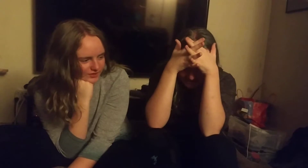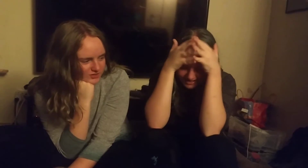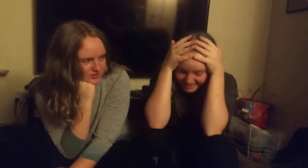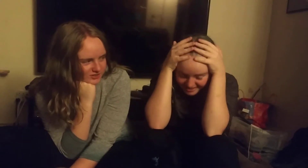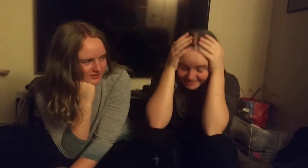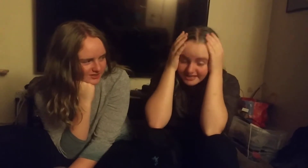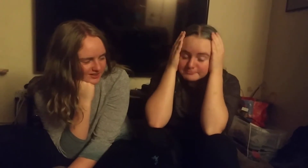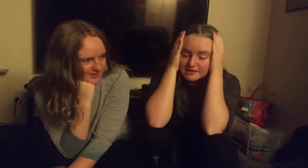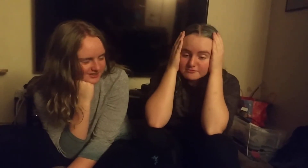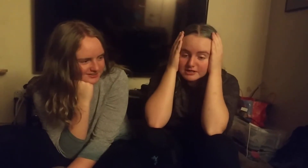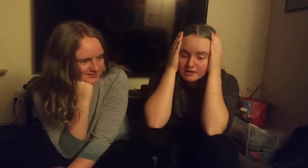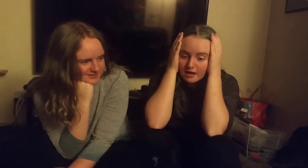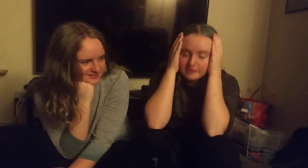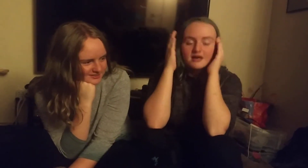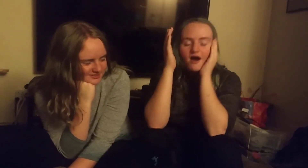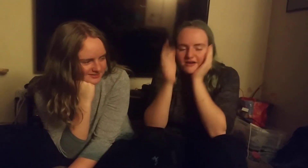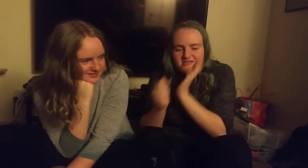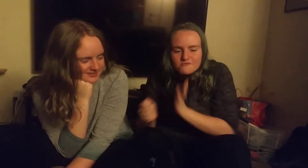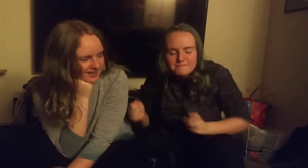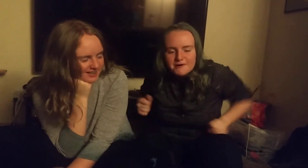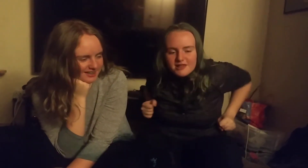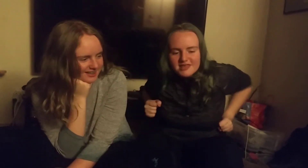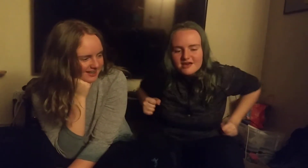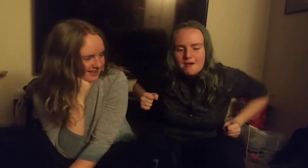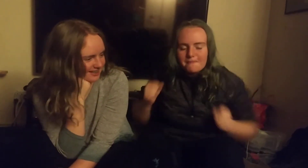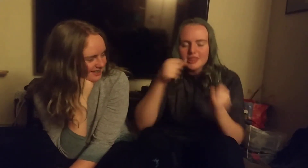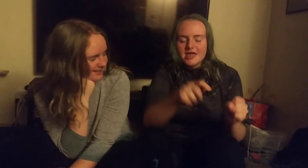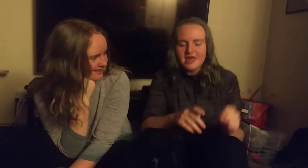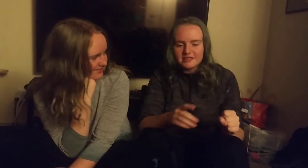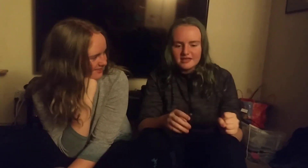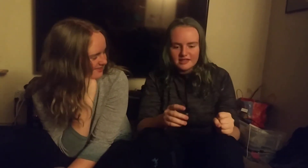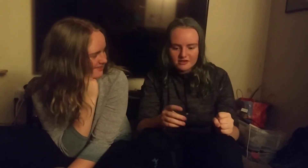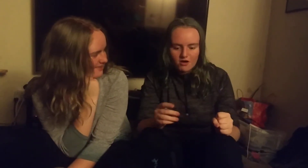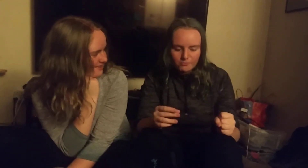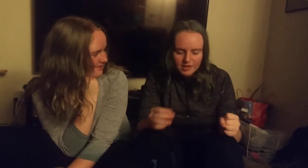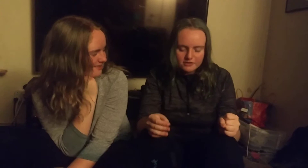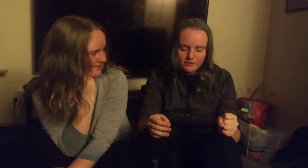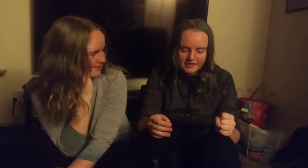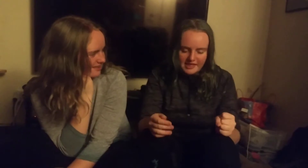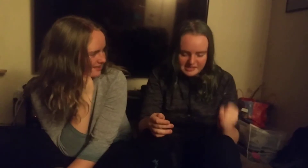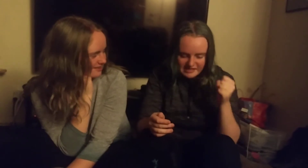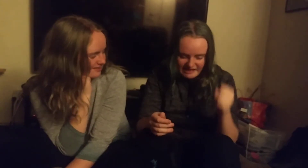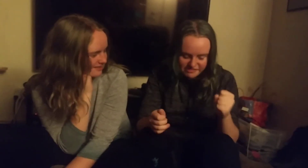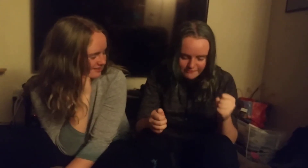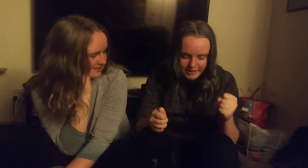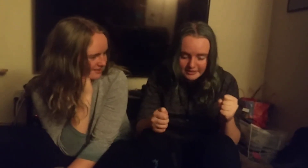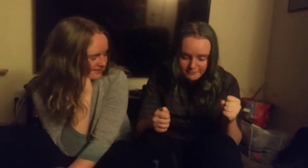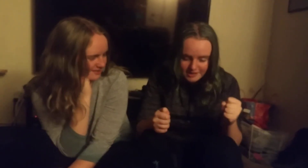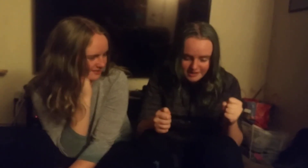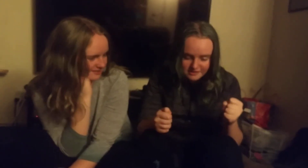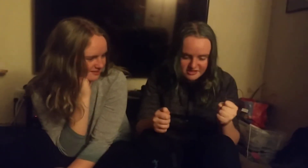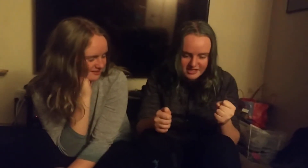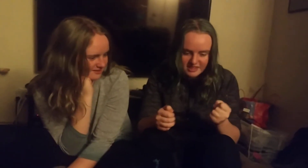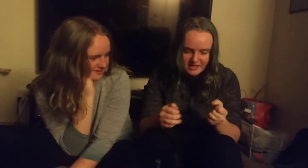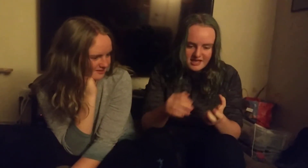Improvisation. Yep, that's what it's called. Okay, so we put it in, and already looking at it, it has 3 ingredients in it, and